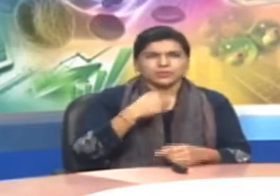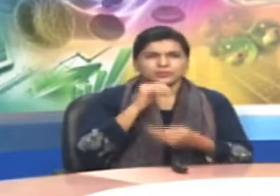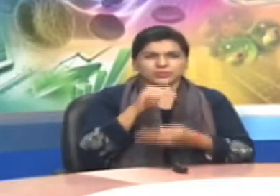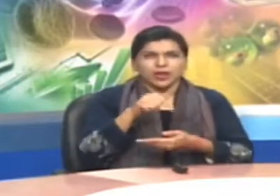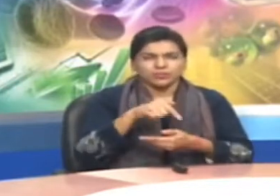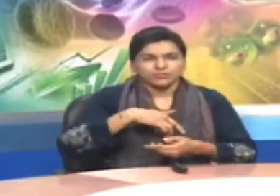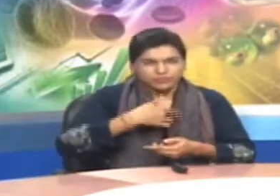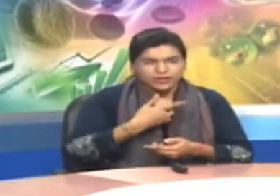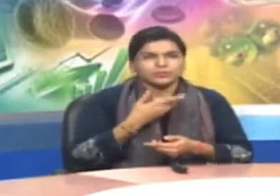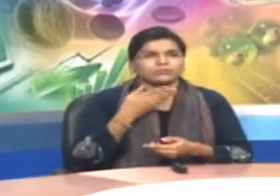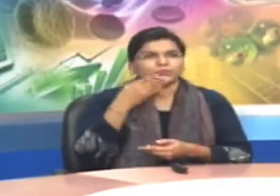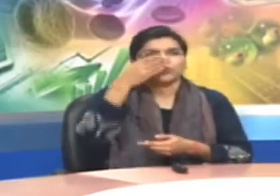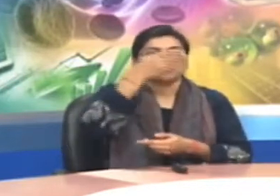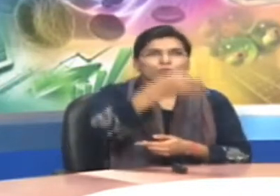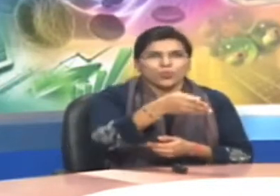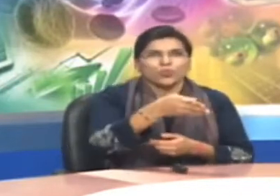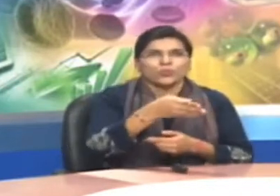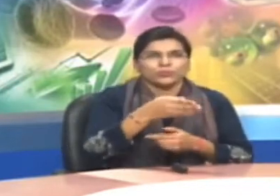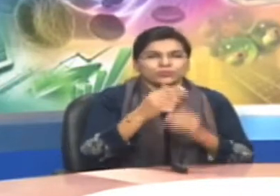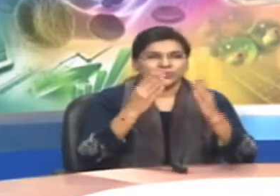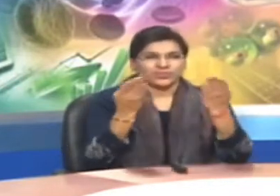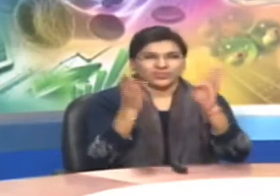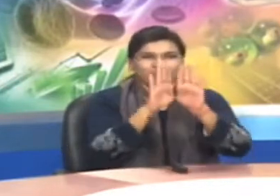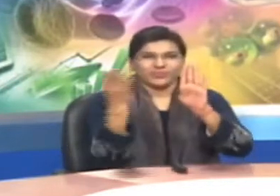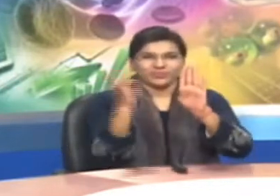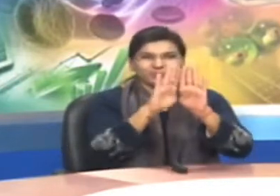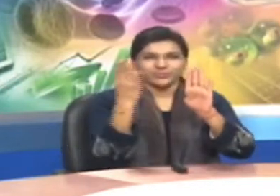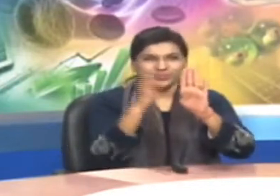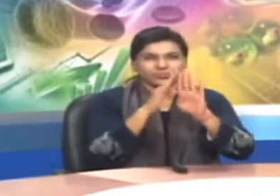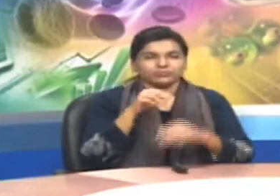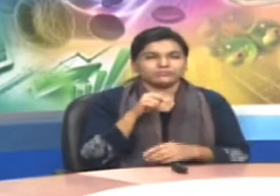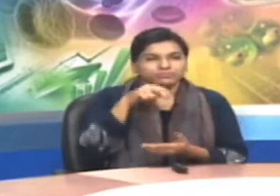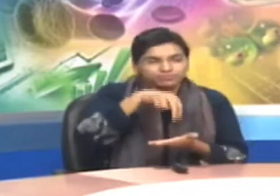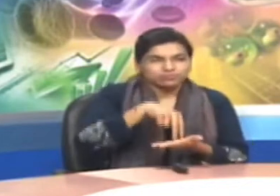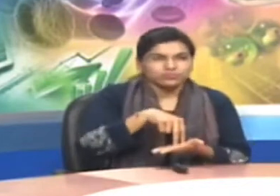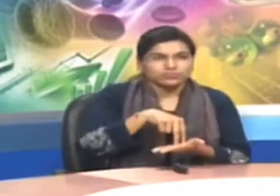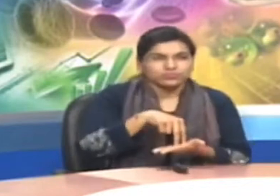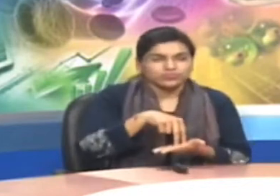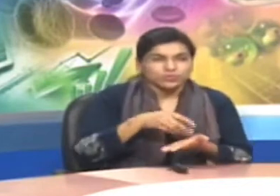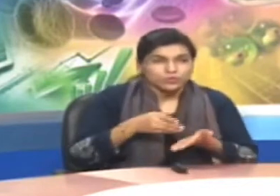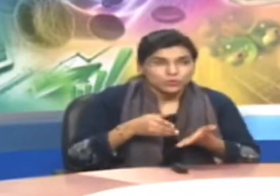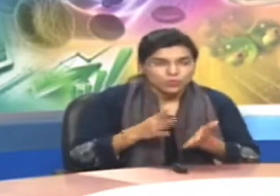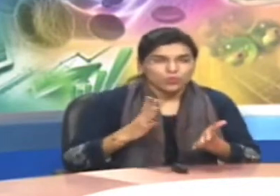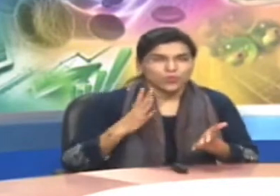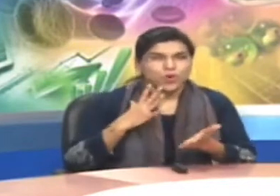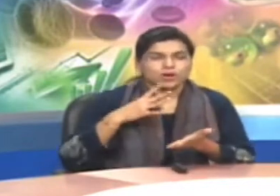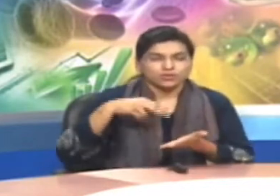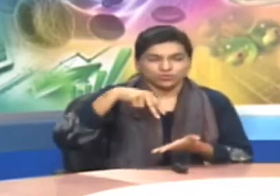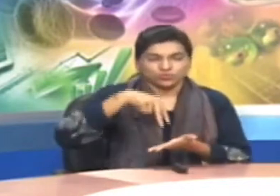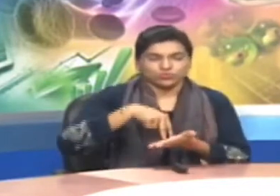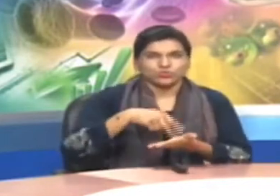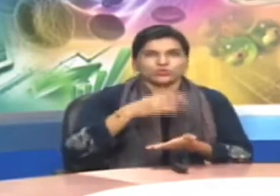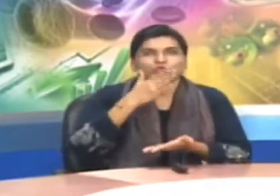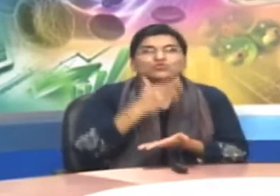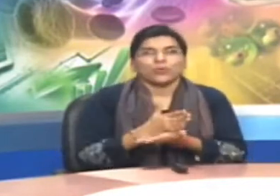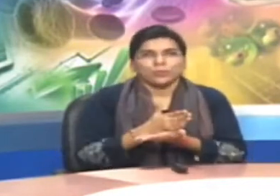she perceived that just before I arrived at a closed door, I